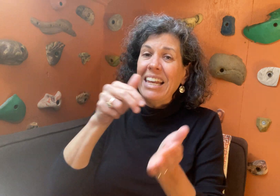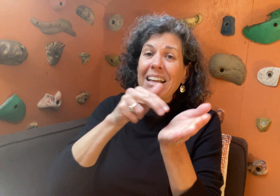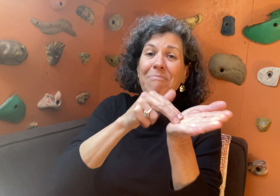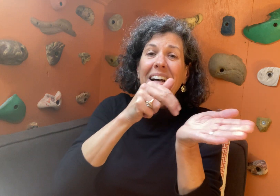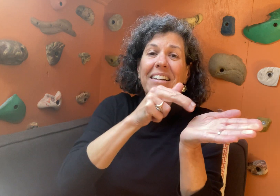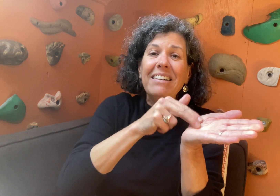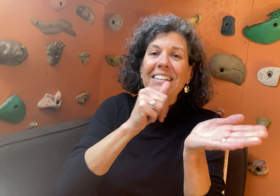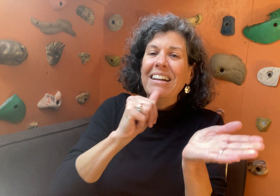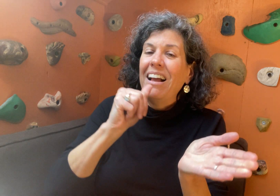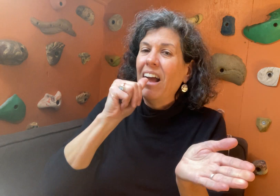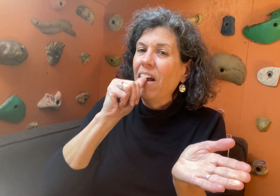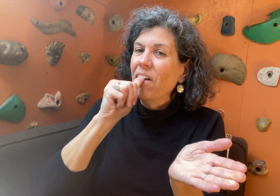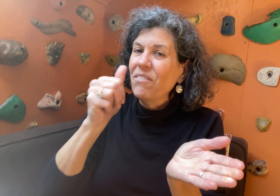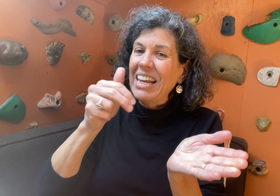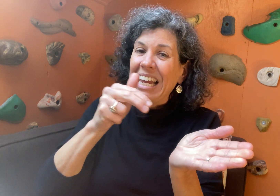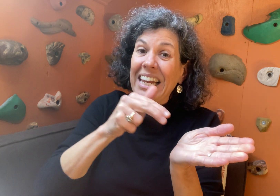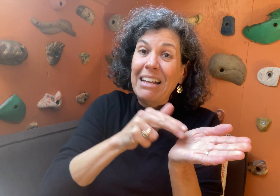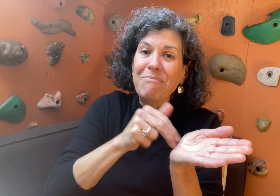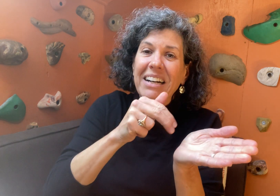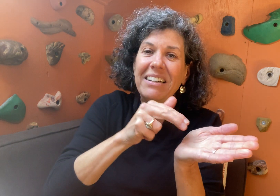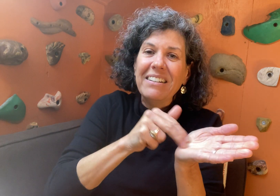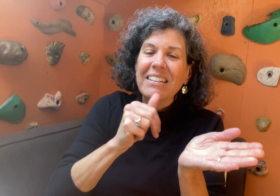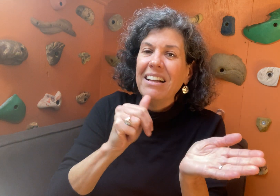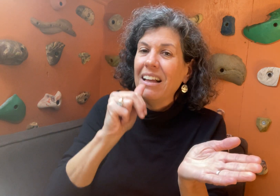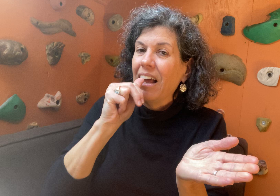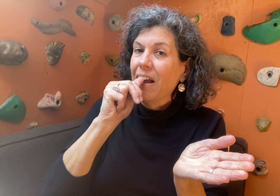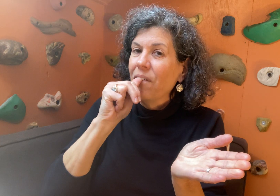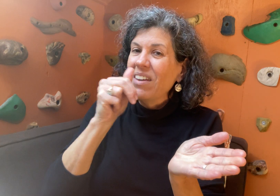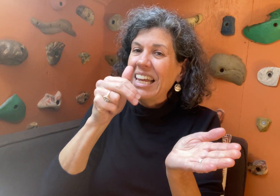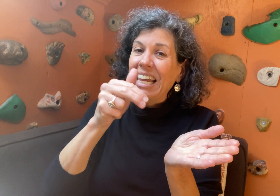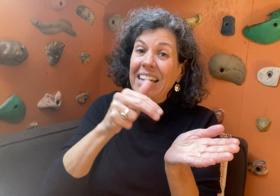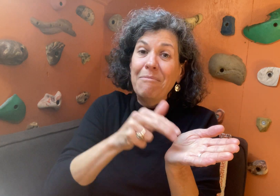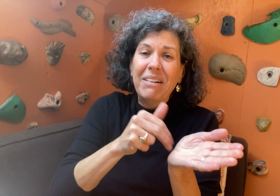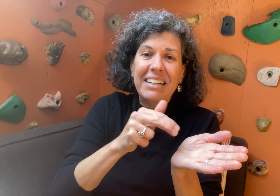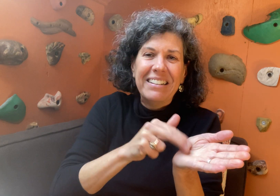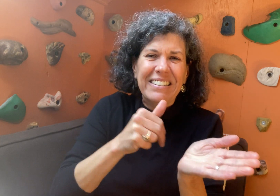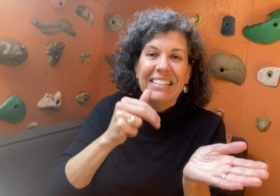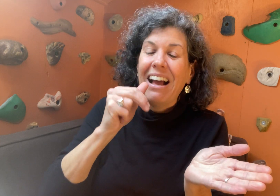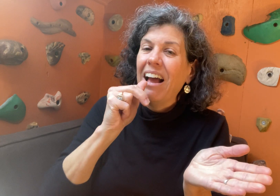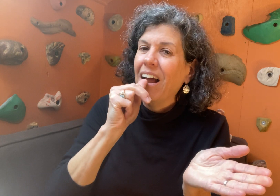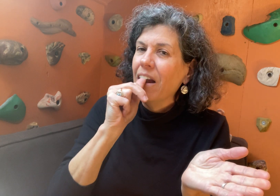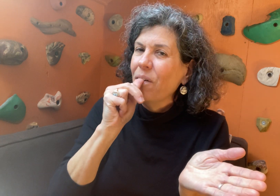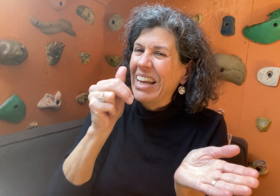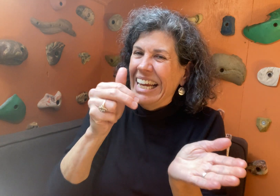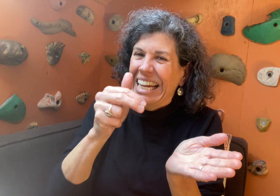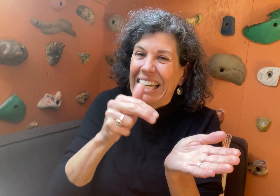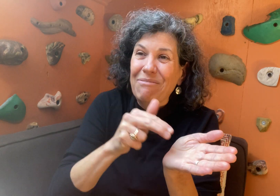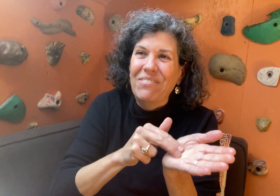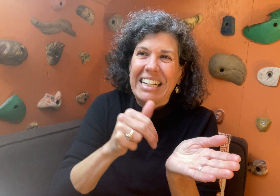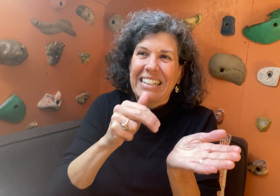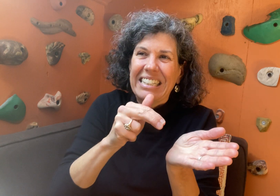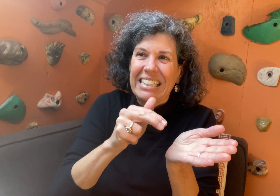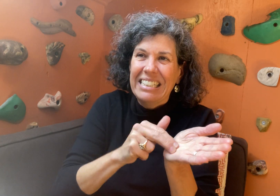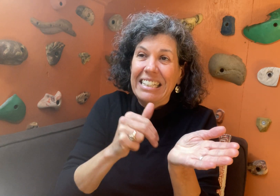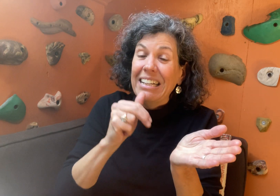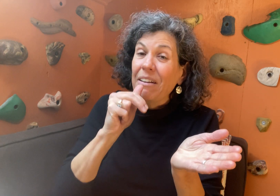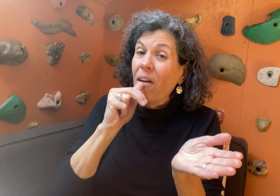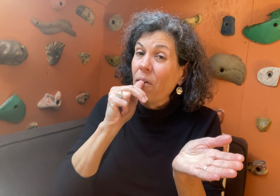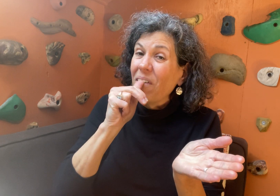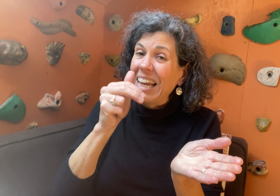Peanut butter, peanut butter, peanut butter, peanut butter,